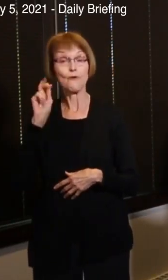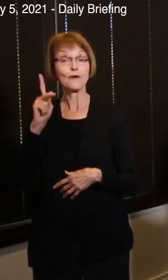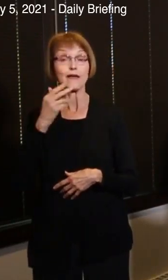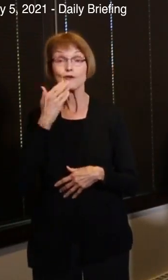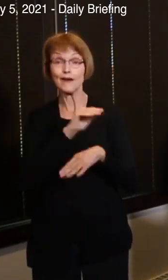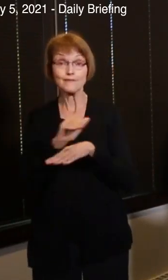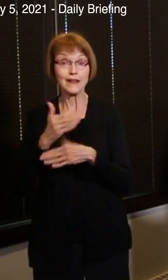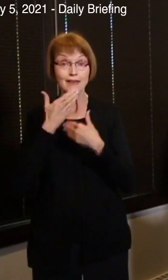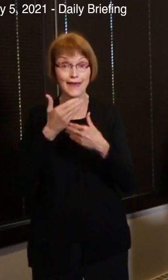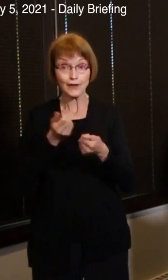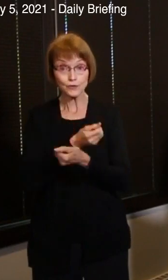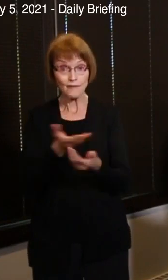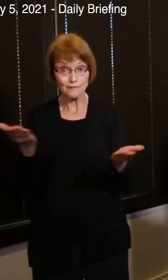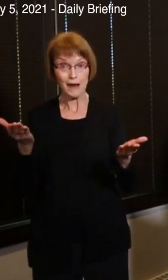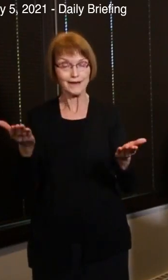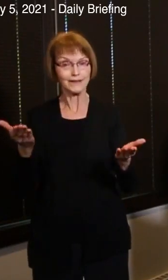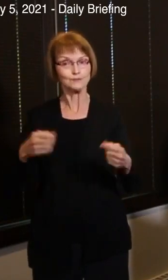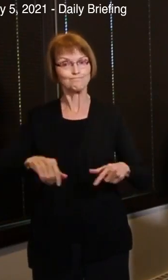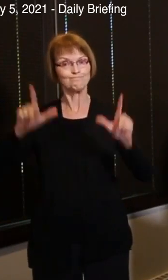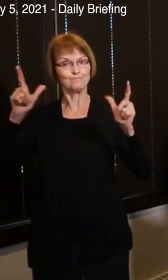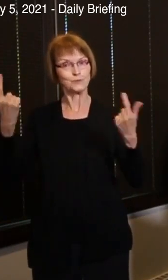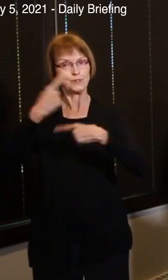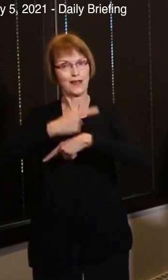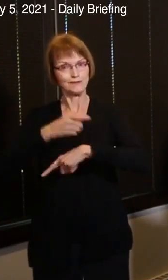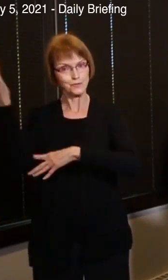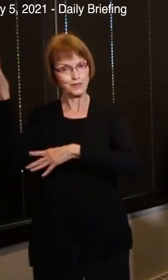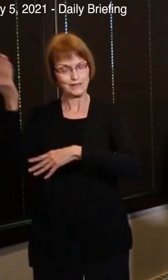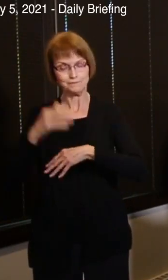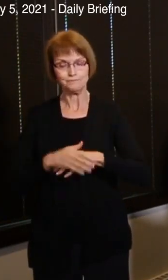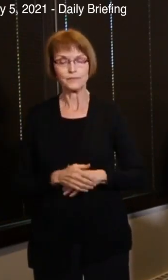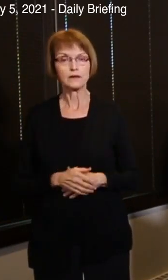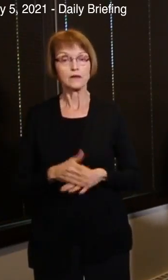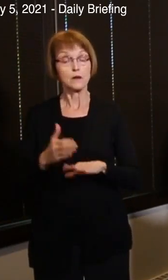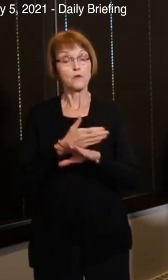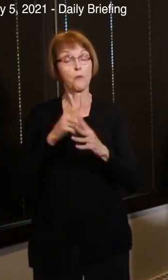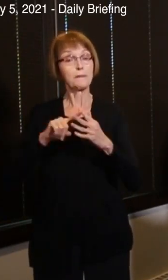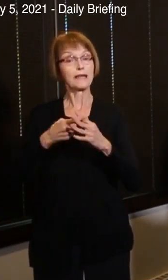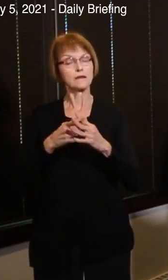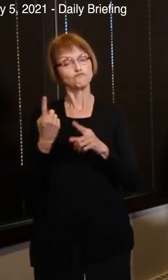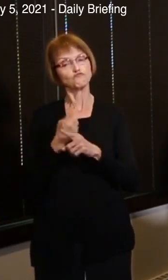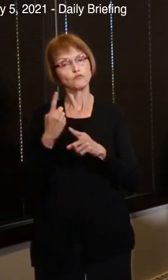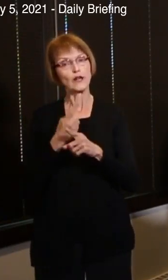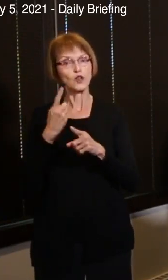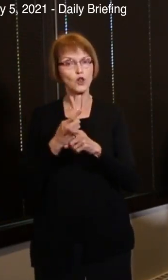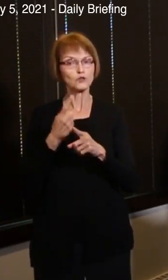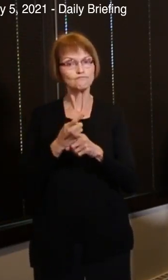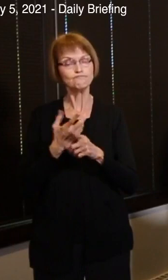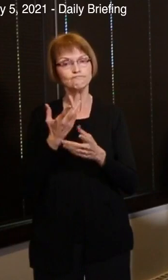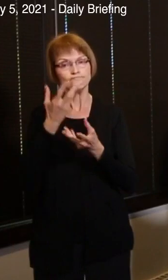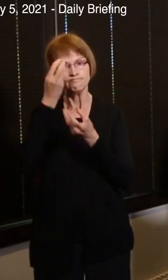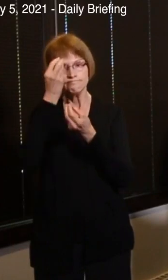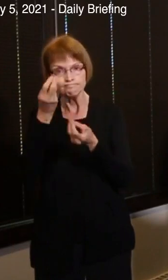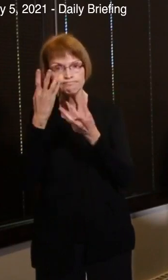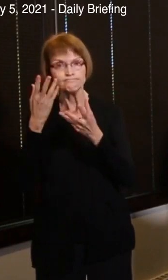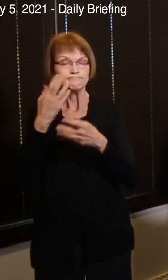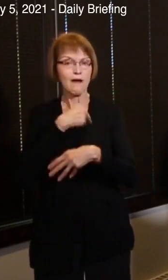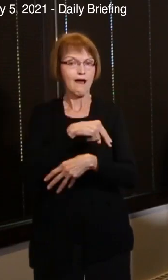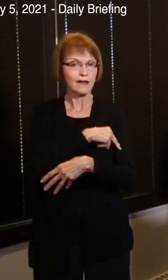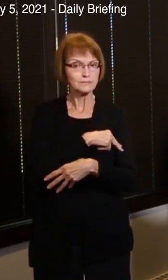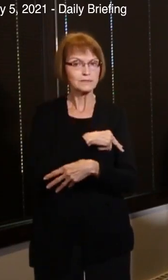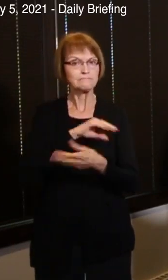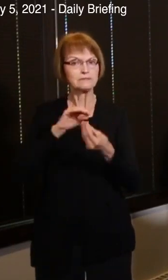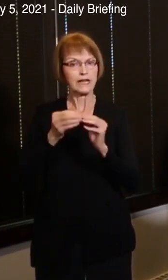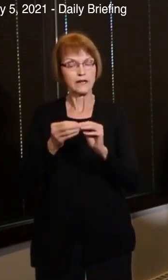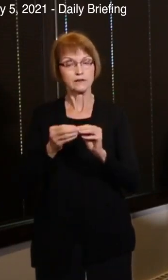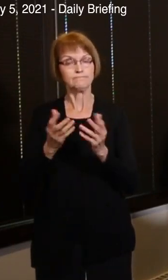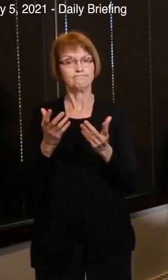and thank you everybody for tuning in to today's briefing. Before we begin our regular report on our hospital data today, I'd like to spend a few